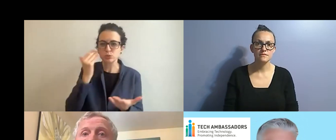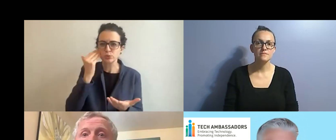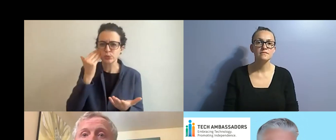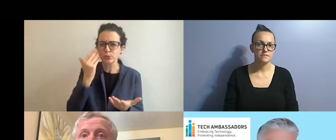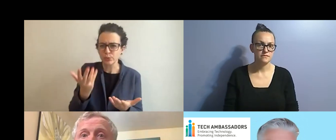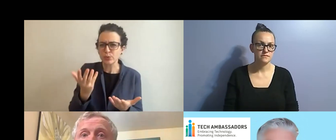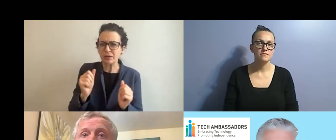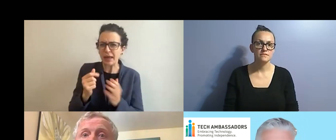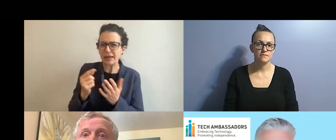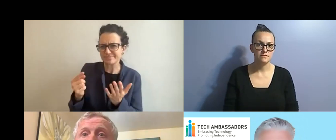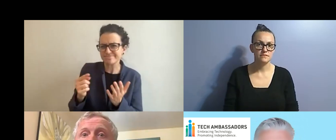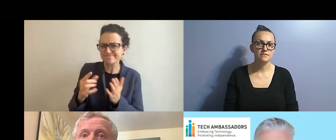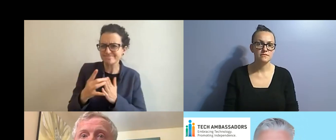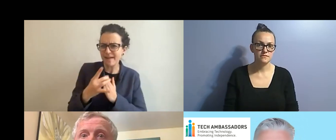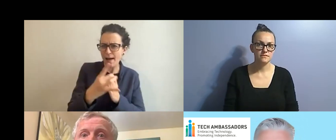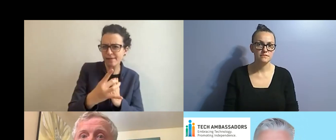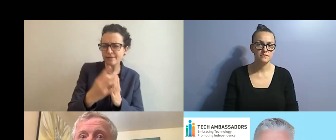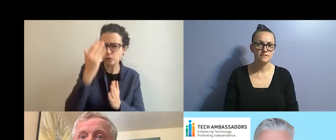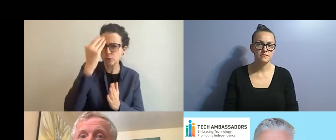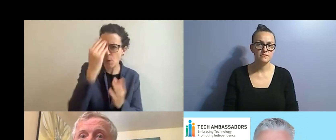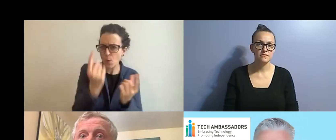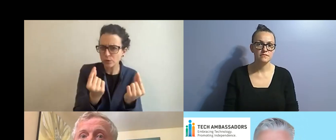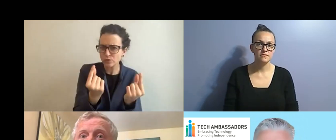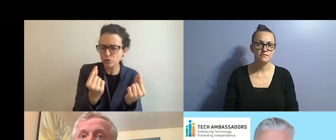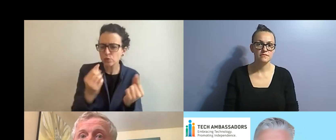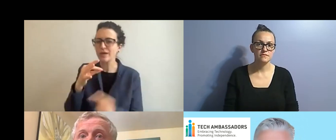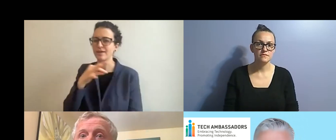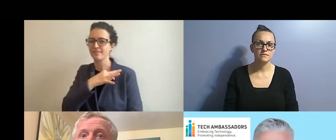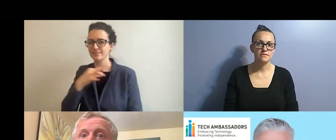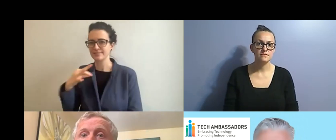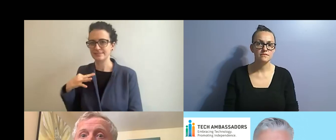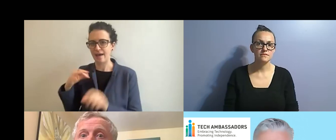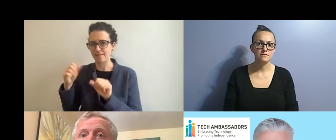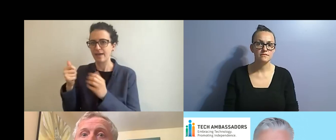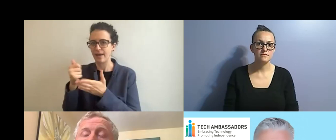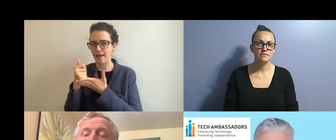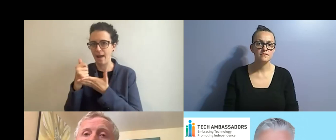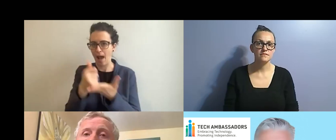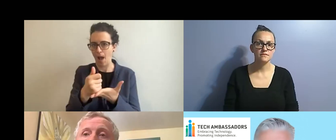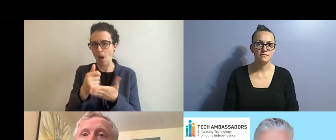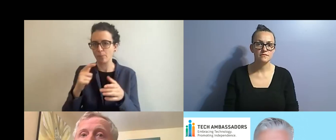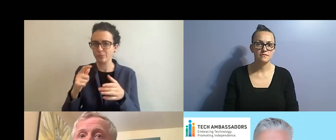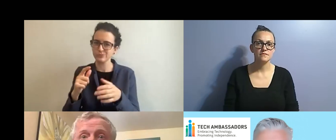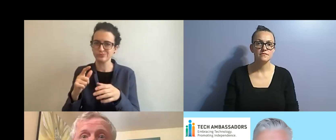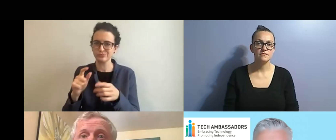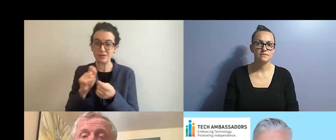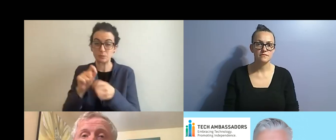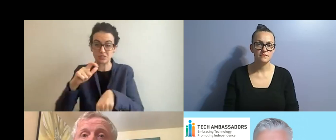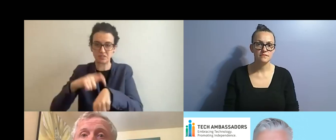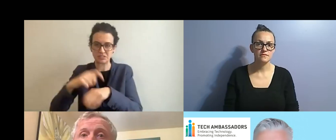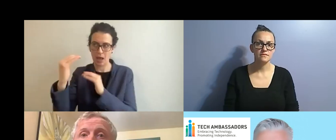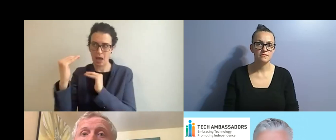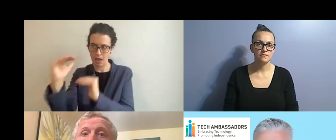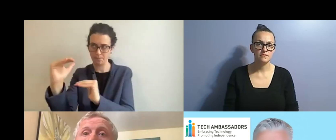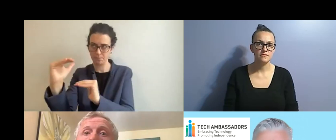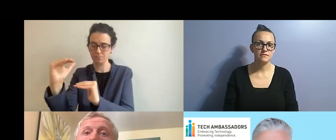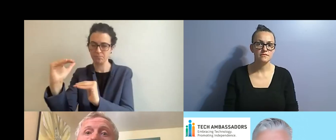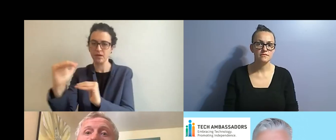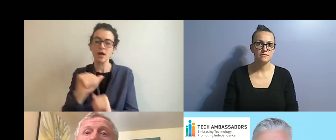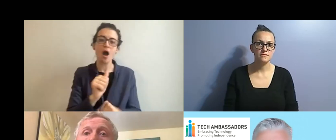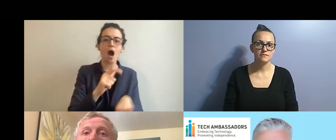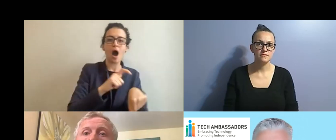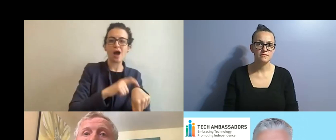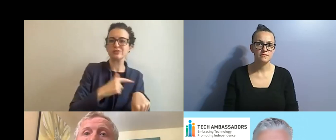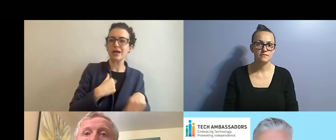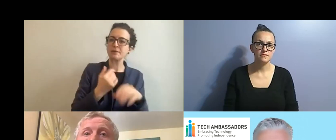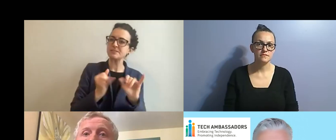right direction, and then staff can help us for that time, and then we can be free